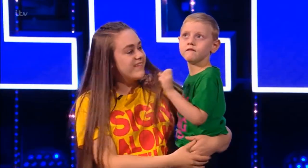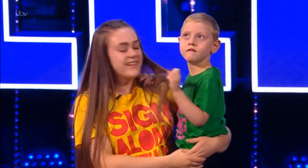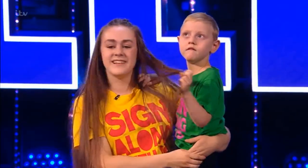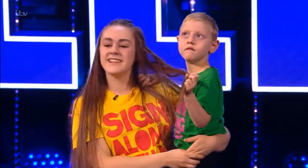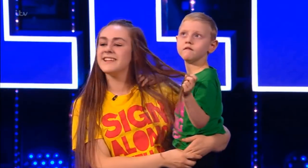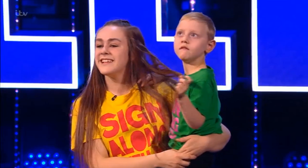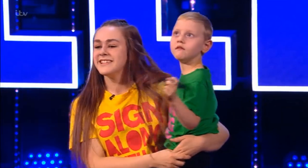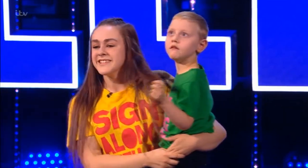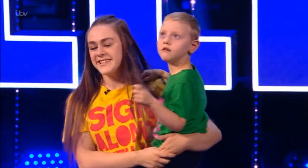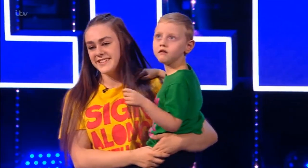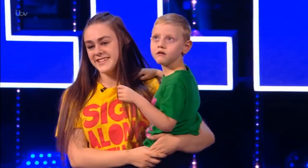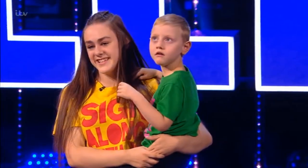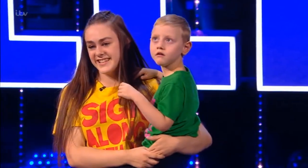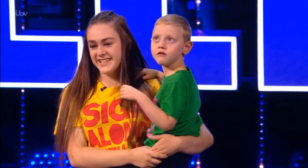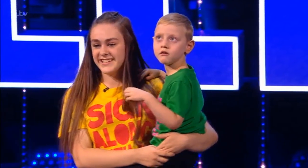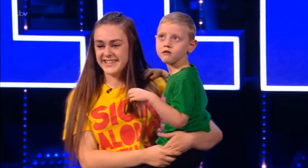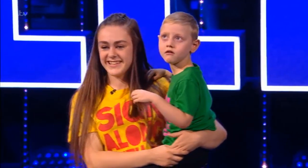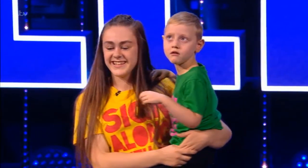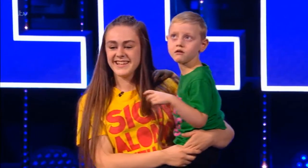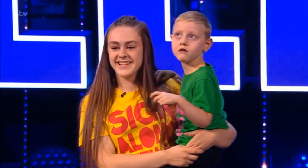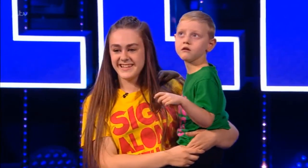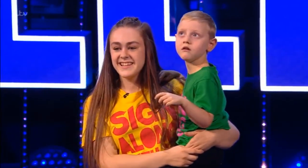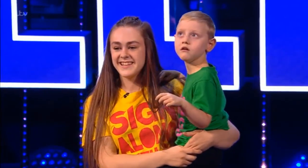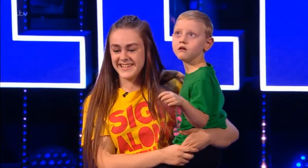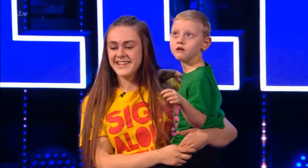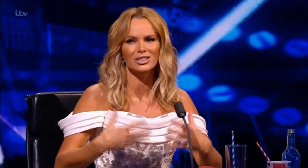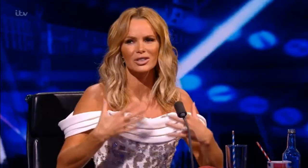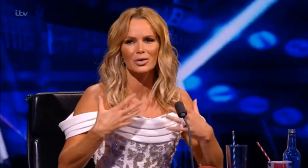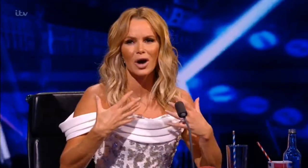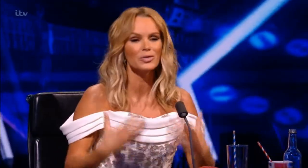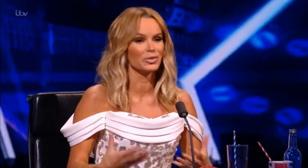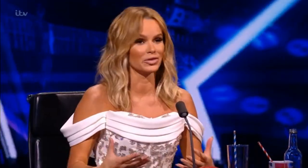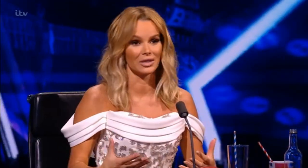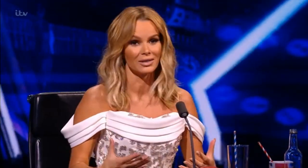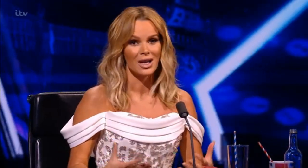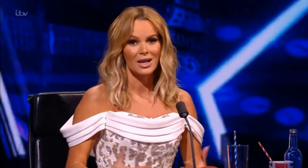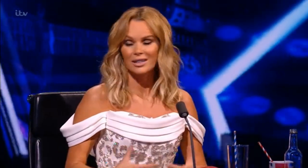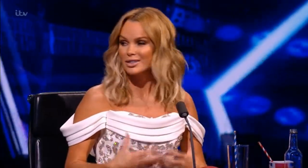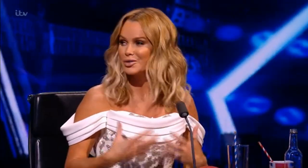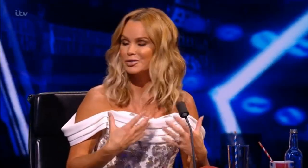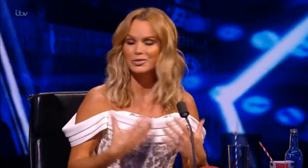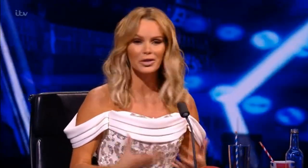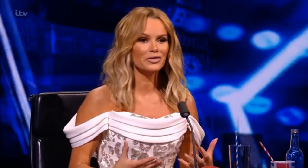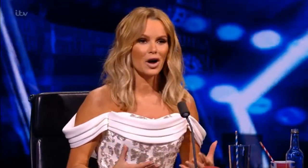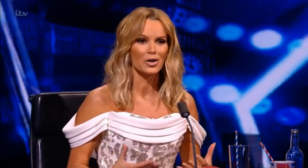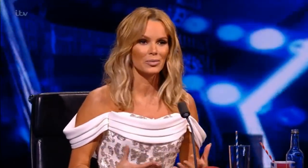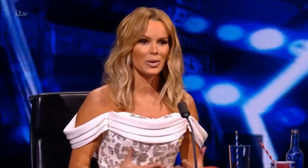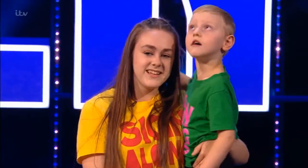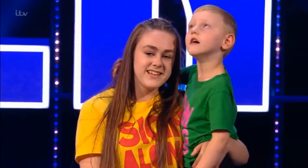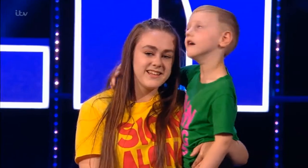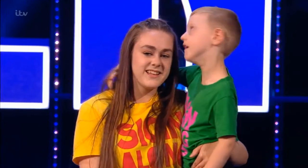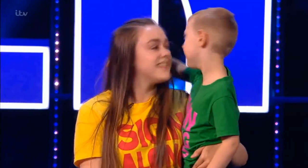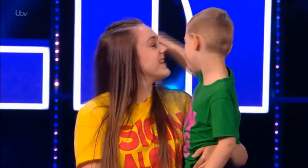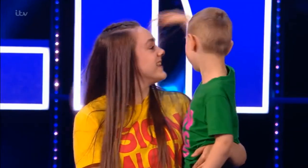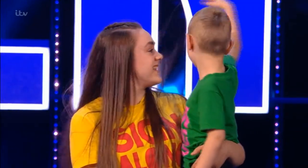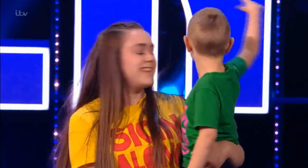I love about your group, and especially about tonight's performance, is it's just so hopeful. It's so full of hope and beautiful